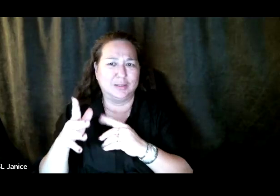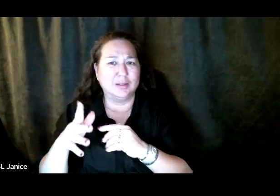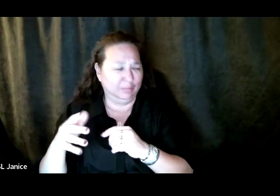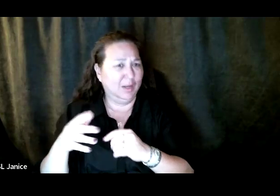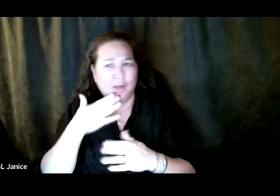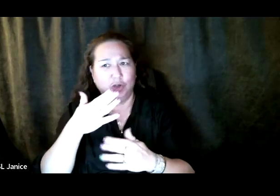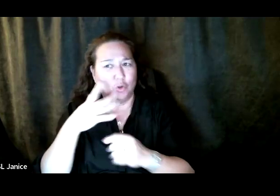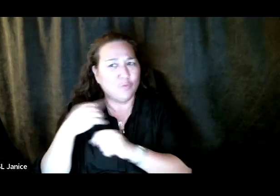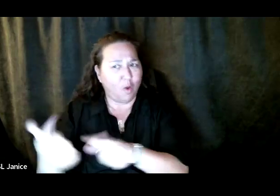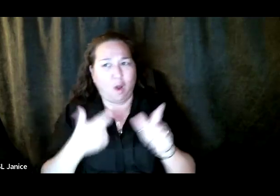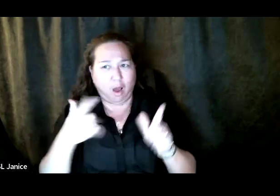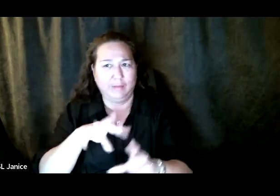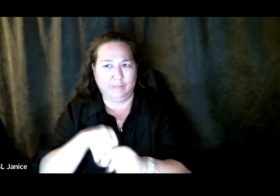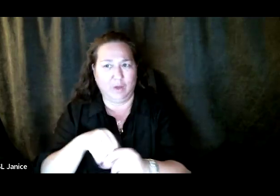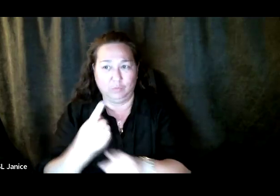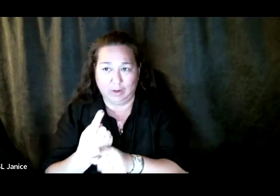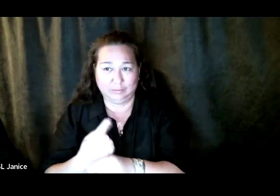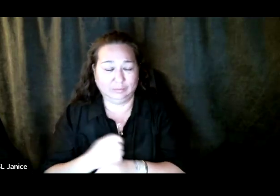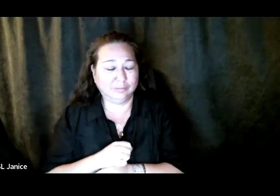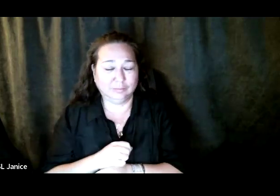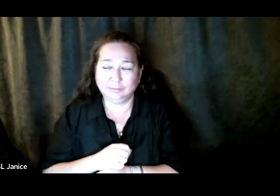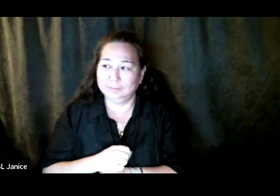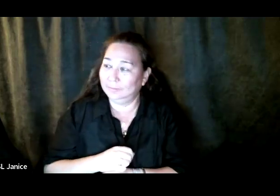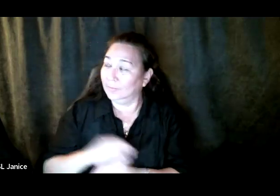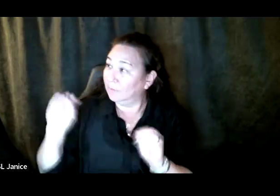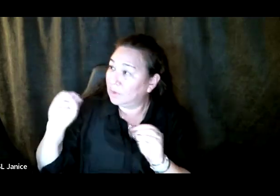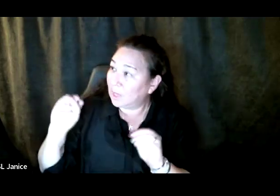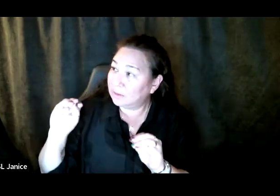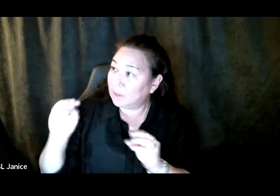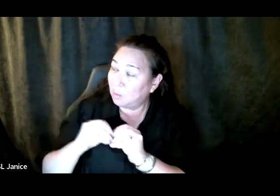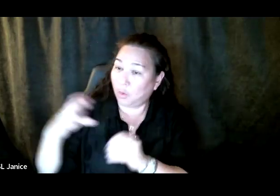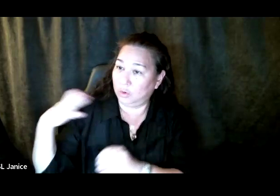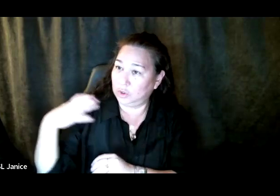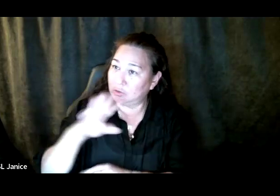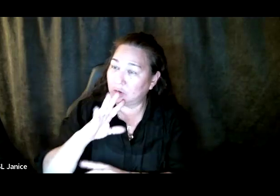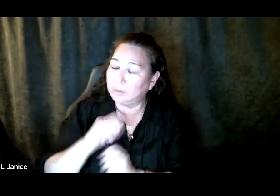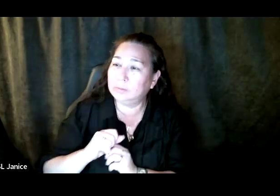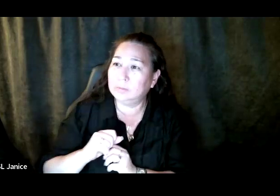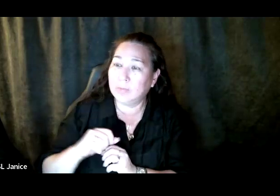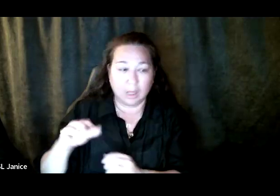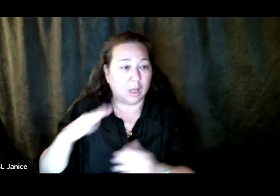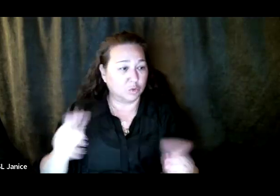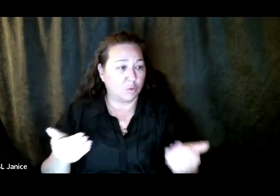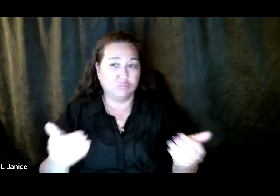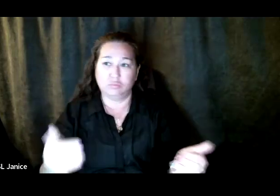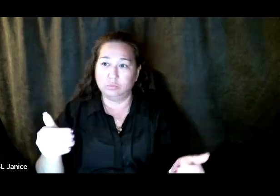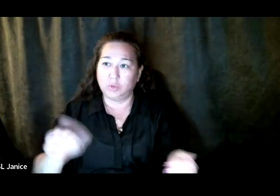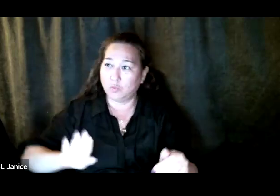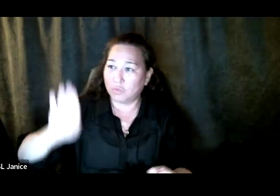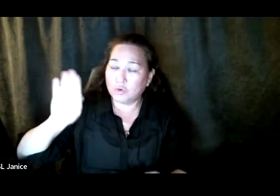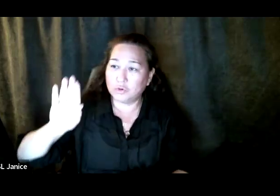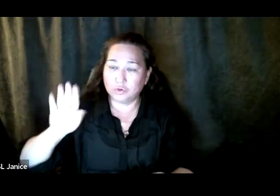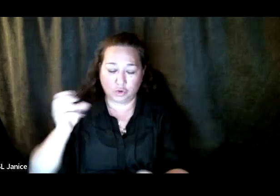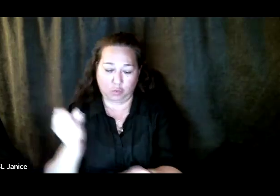you. No? Okay. All right. If there's nothing further, I will now entertain a motion to approve the White Stadium renovation and